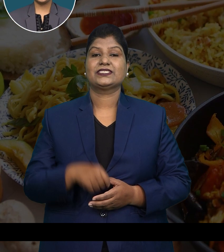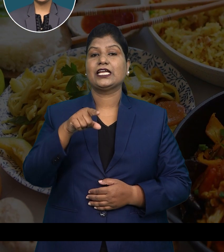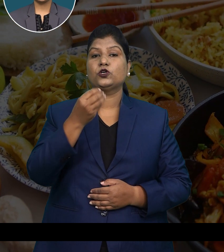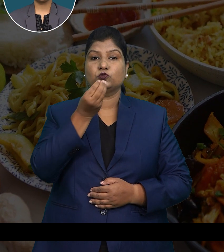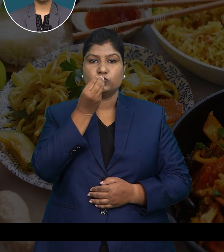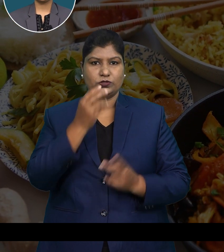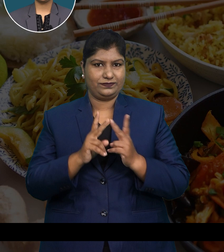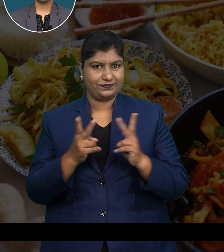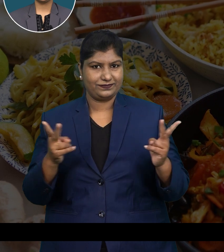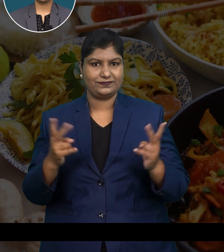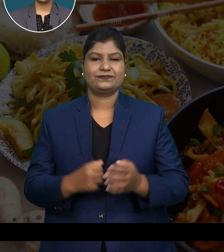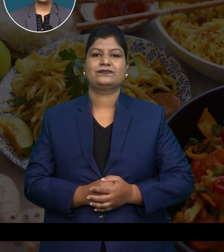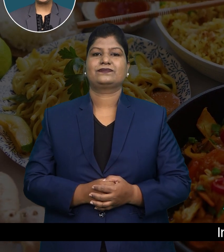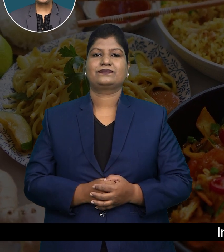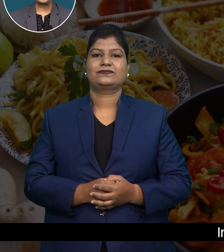foods,